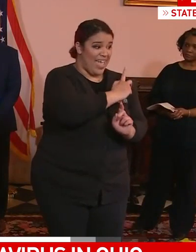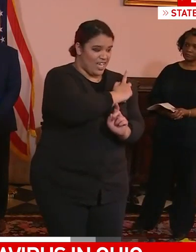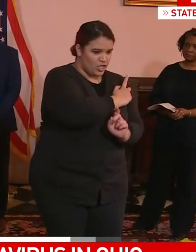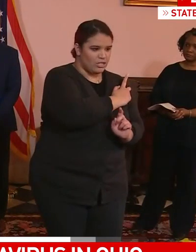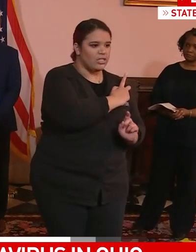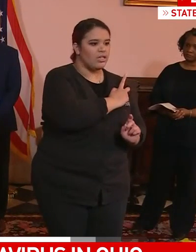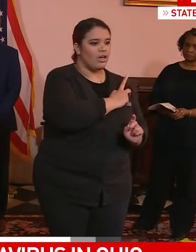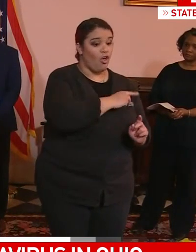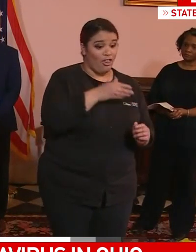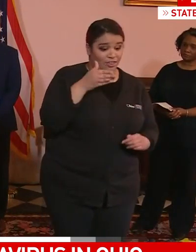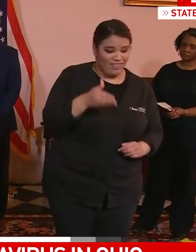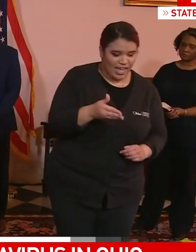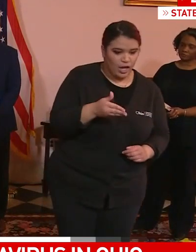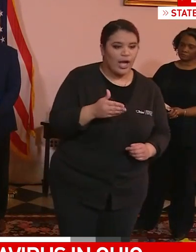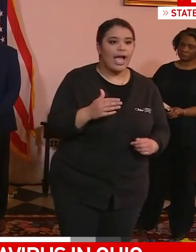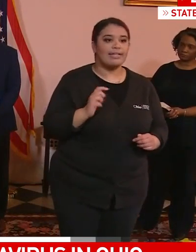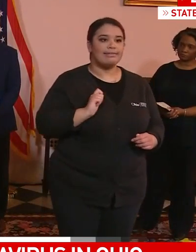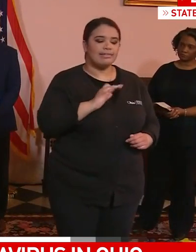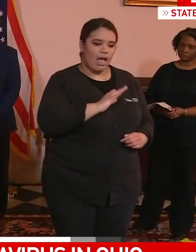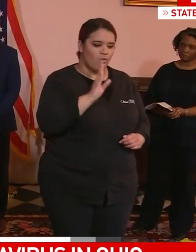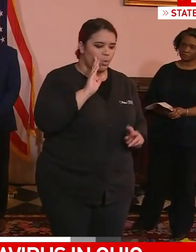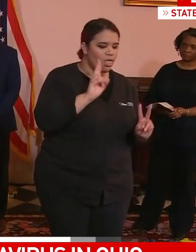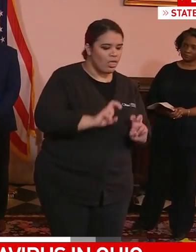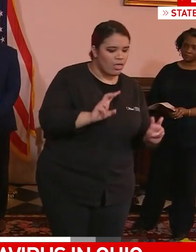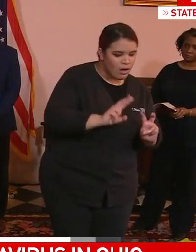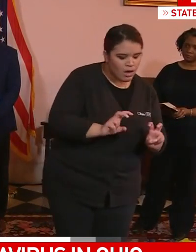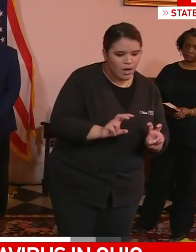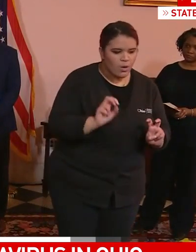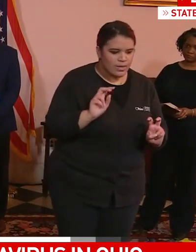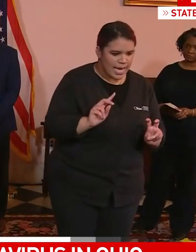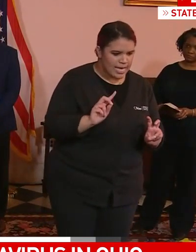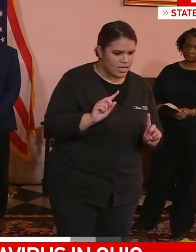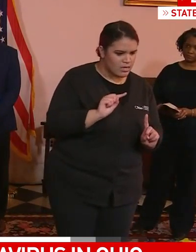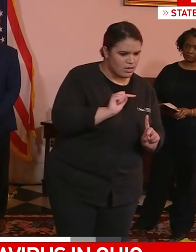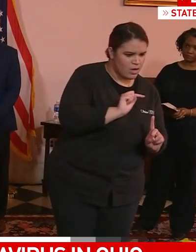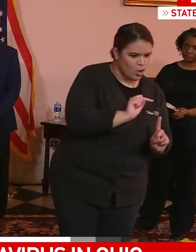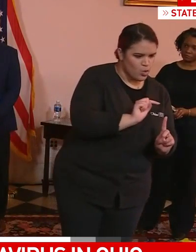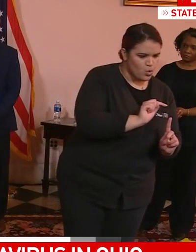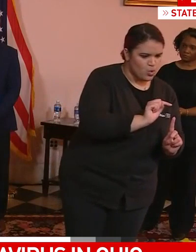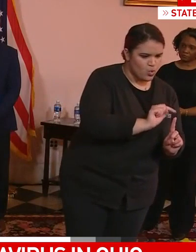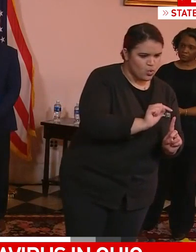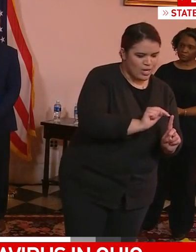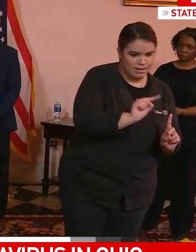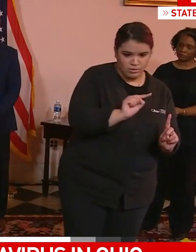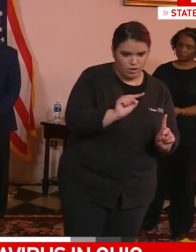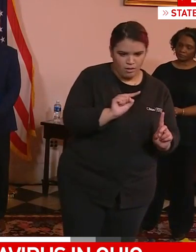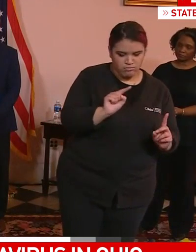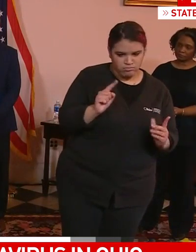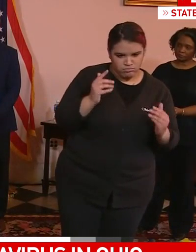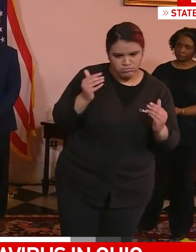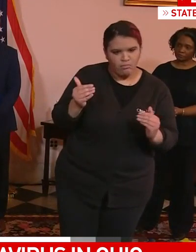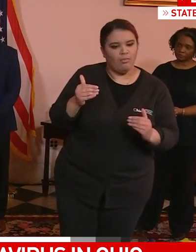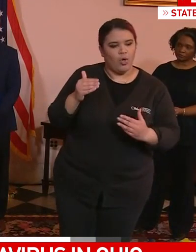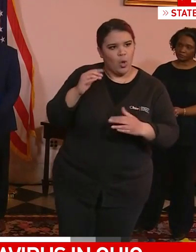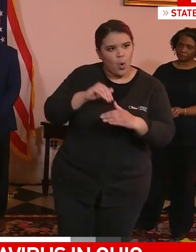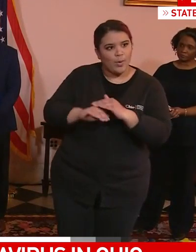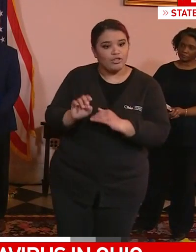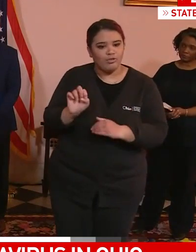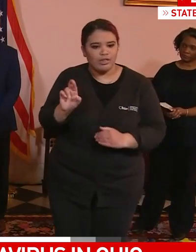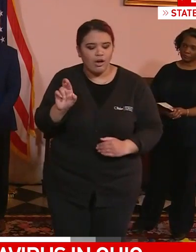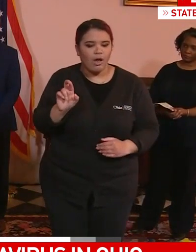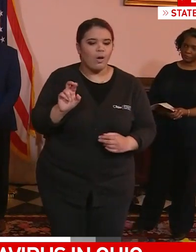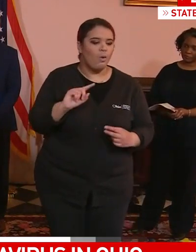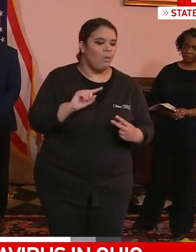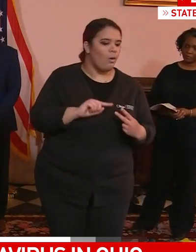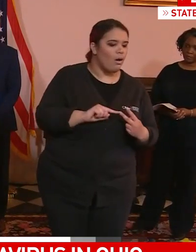area so they can tell whether this patient needs to proceed more into the traditional emergency department and maybe into the hospital, or if they could